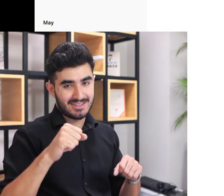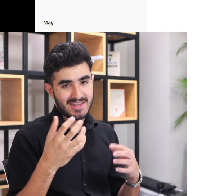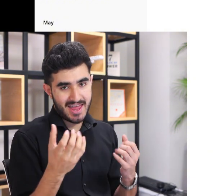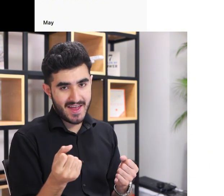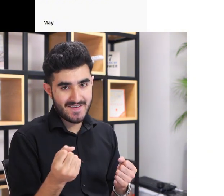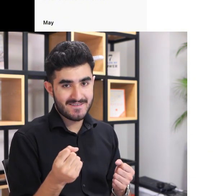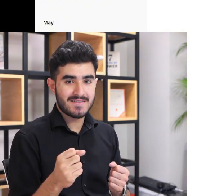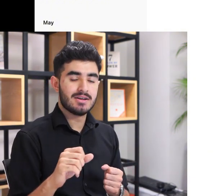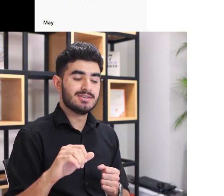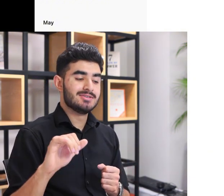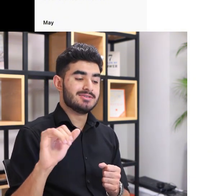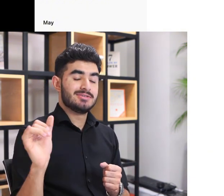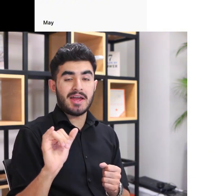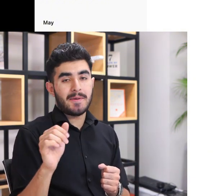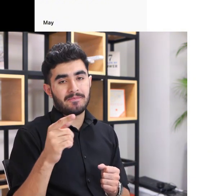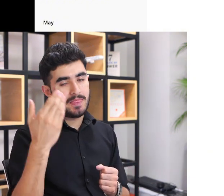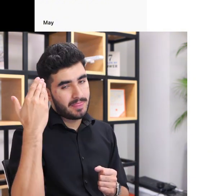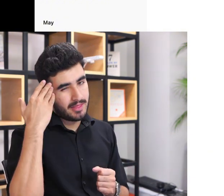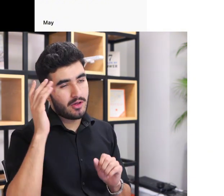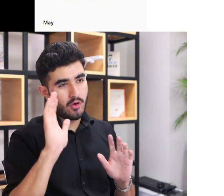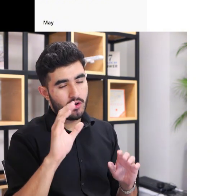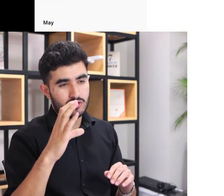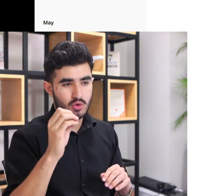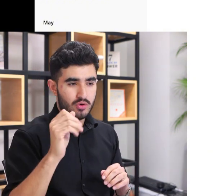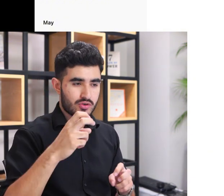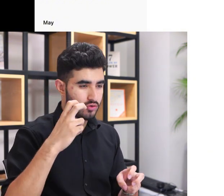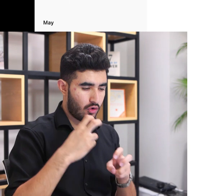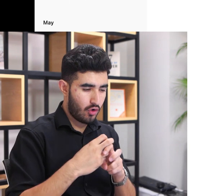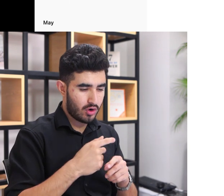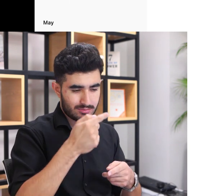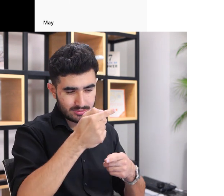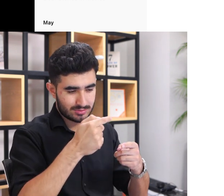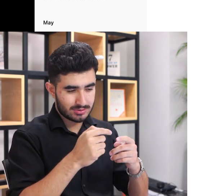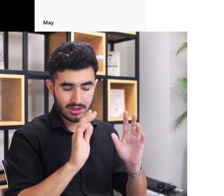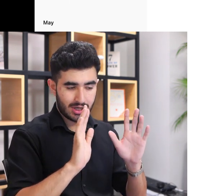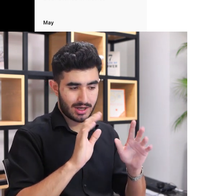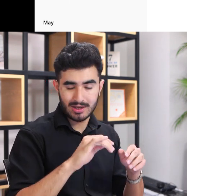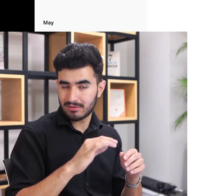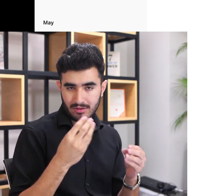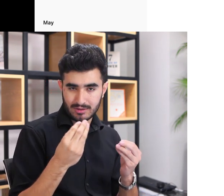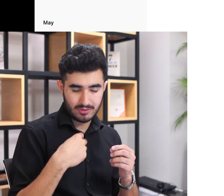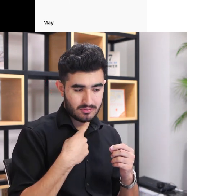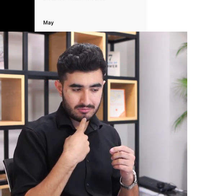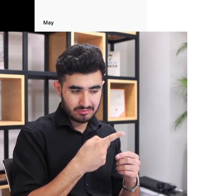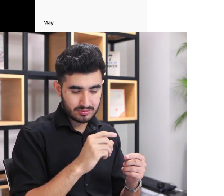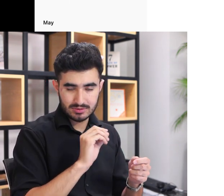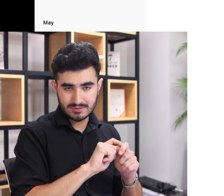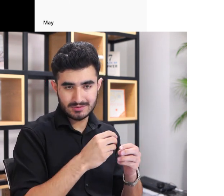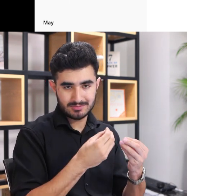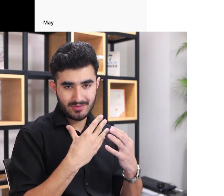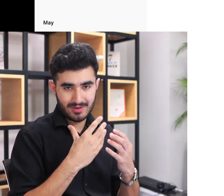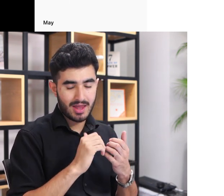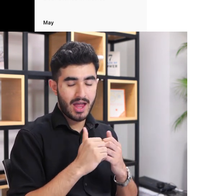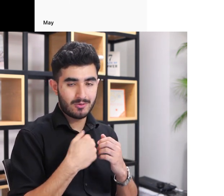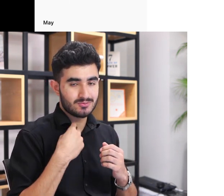Yes, it can write programs for you. You might think it's not possible because coding is a complex task. But all I have to do